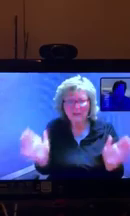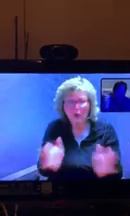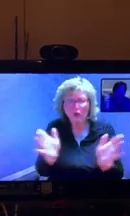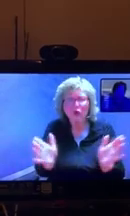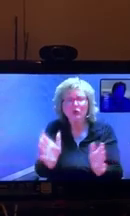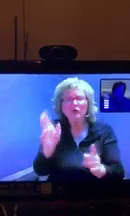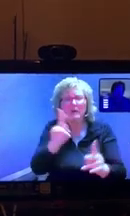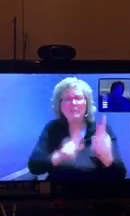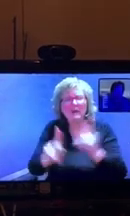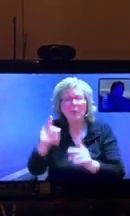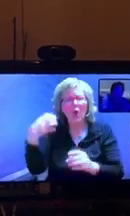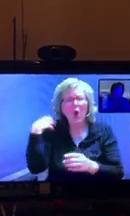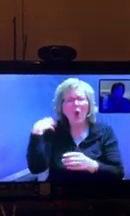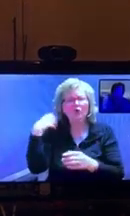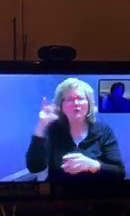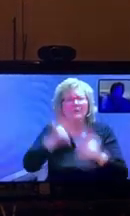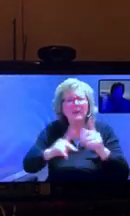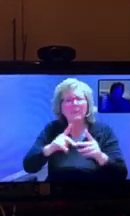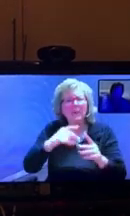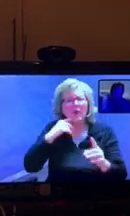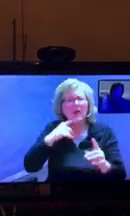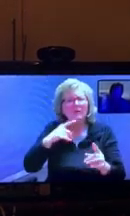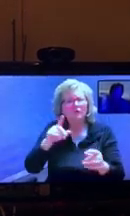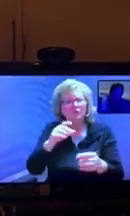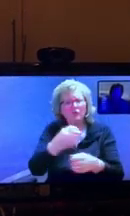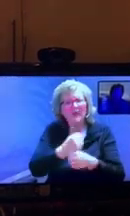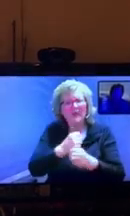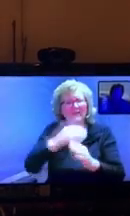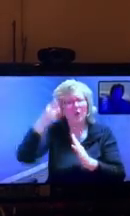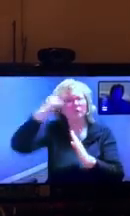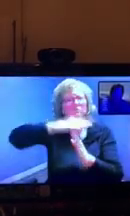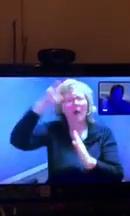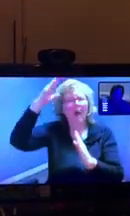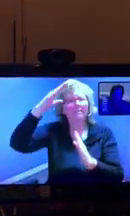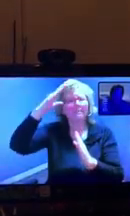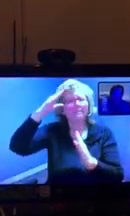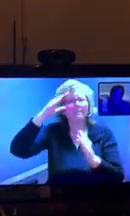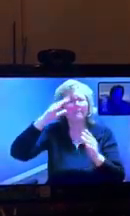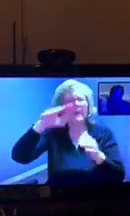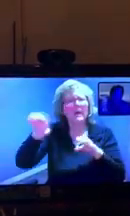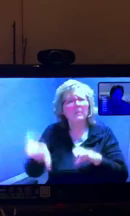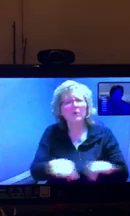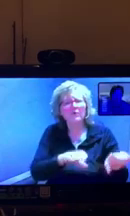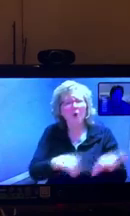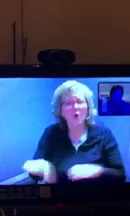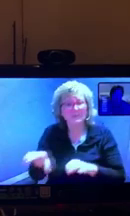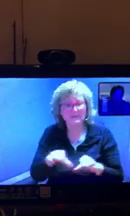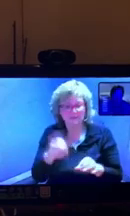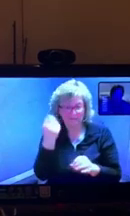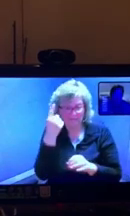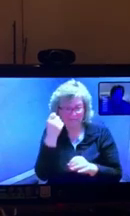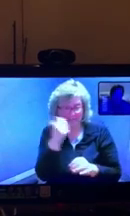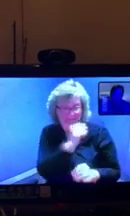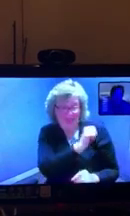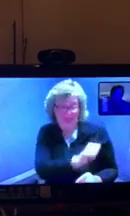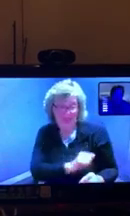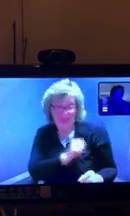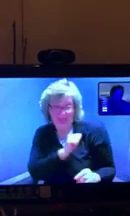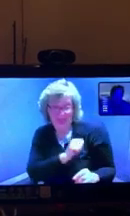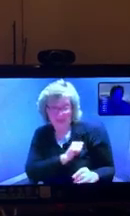performance. And I looked at something that attitude equals altitude. Attitude equals altitude. And your perspective of